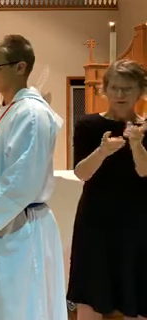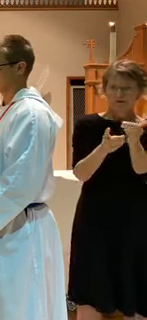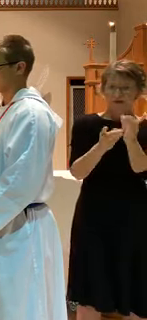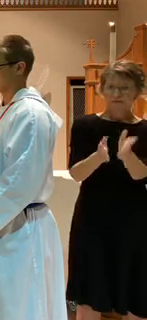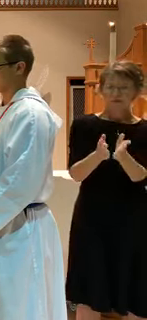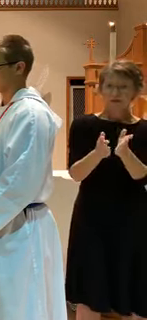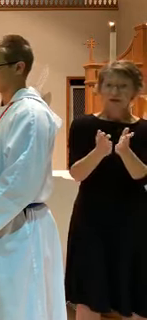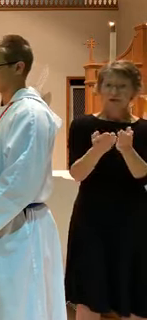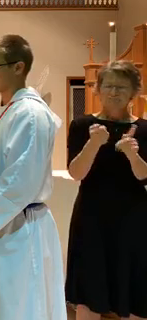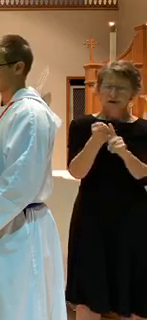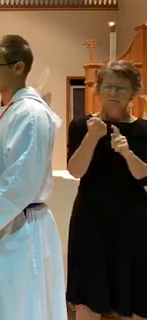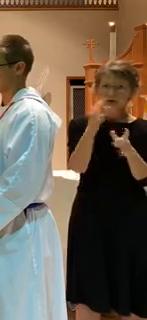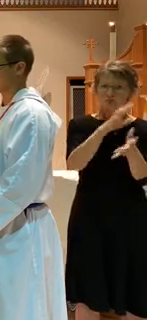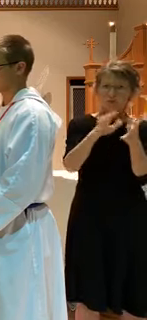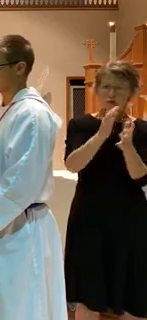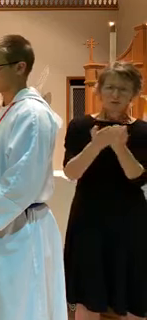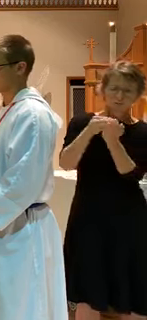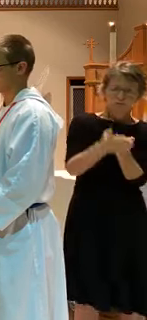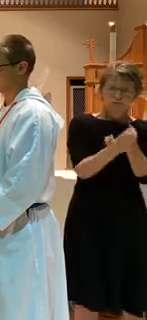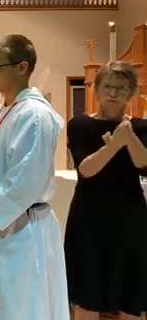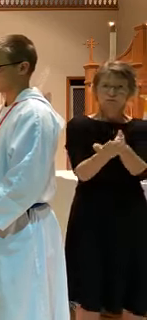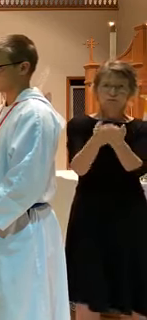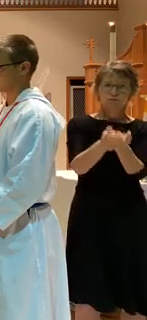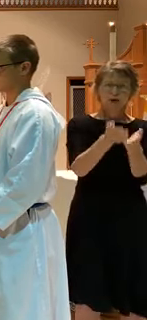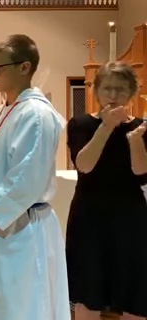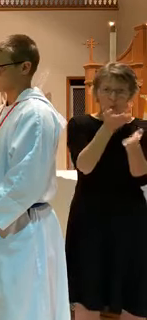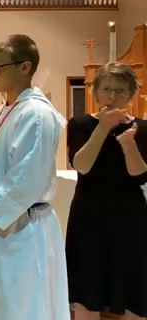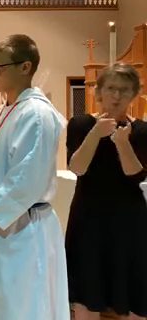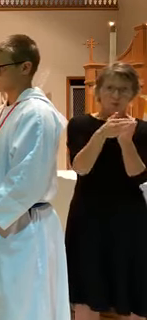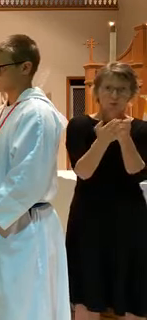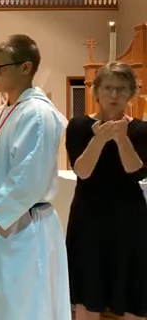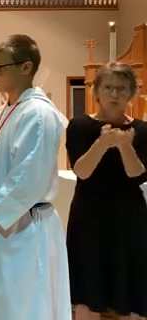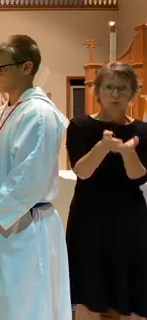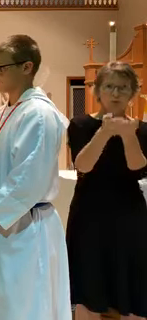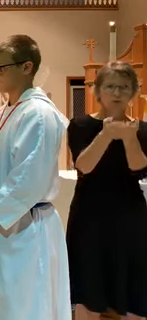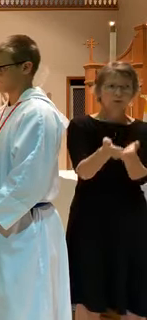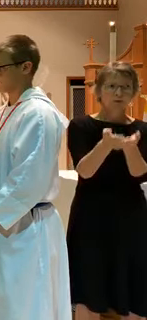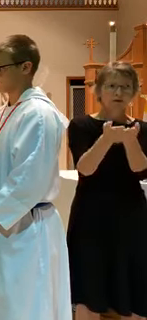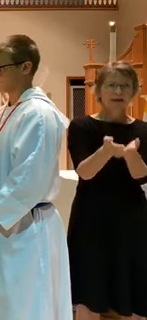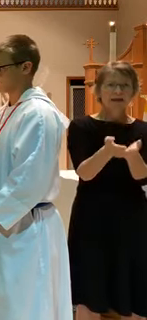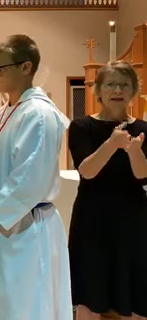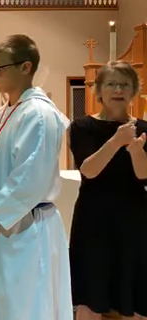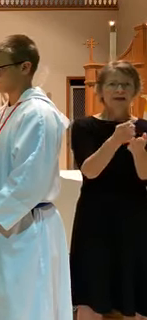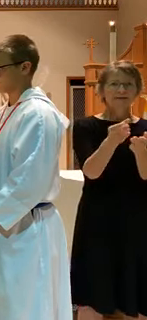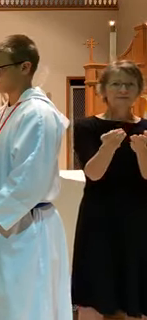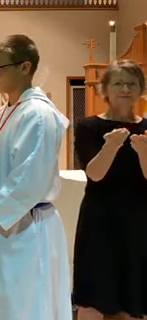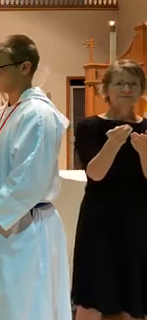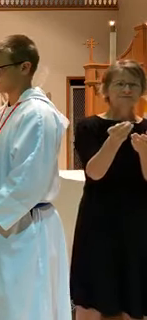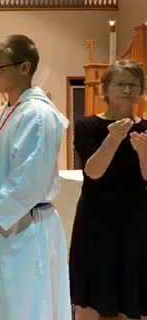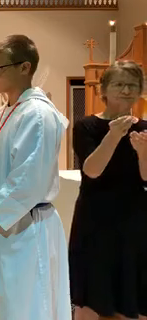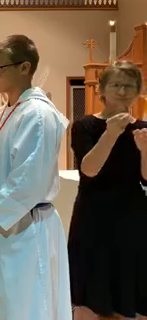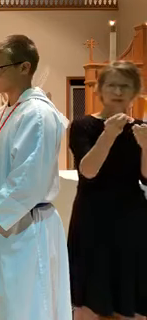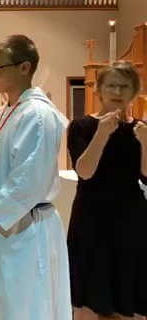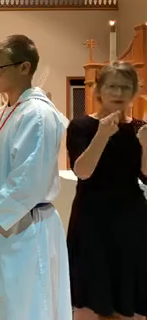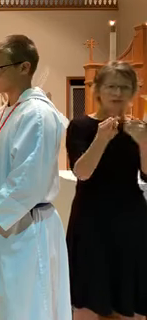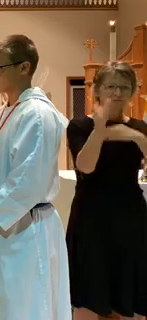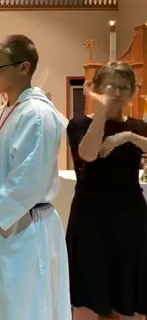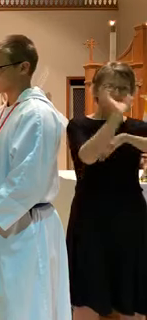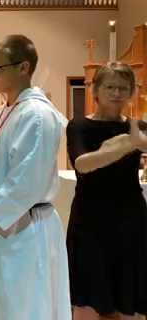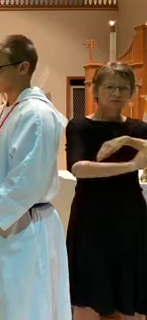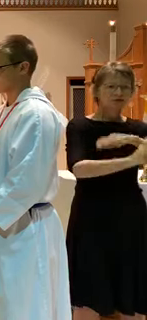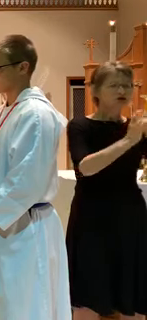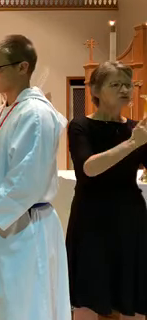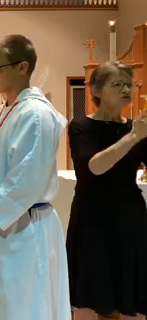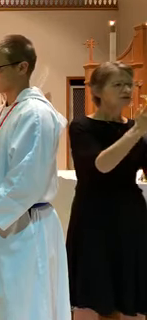being tossed about by the waves, for the wind was against it. During the fourth watch of the night,